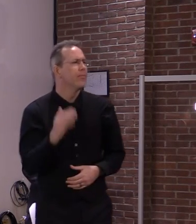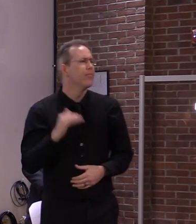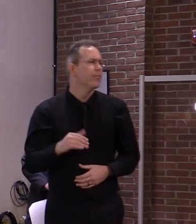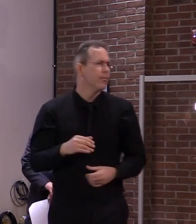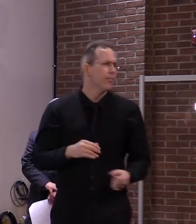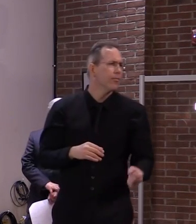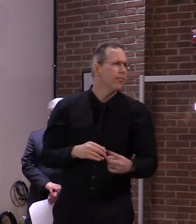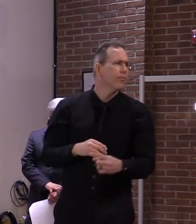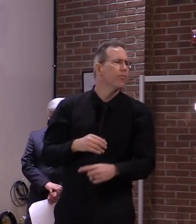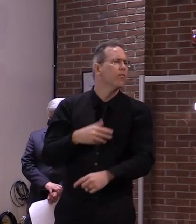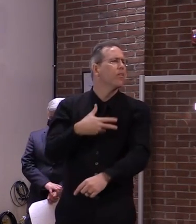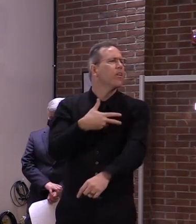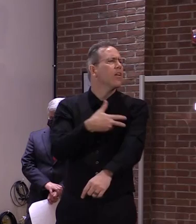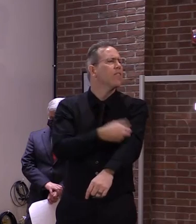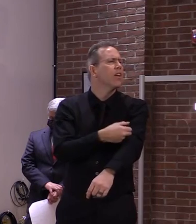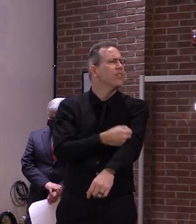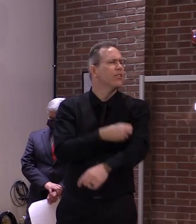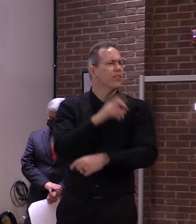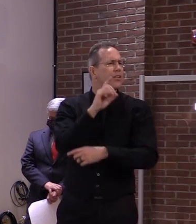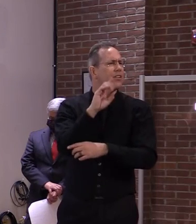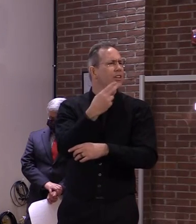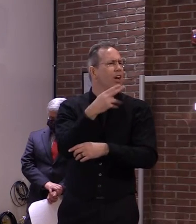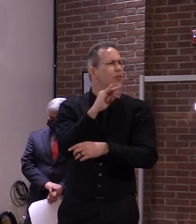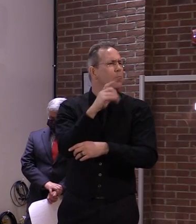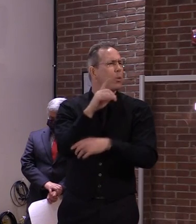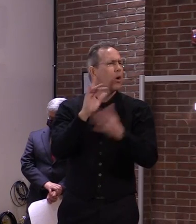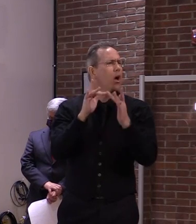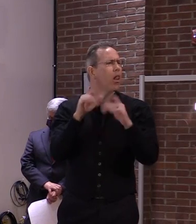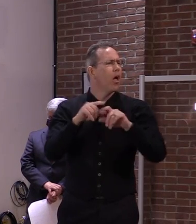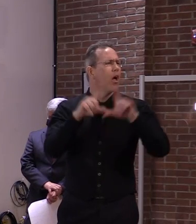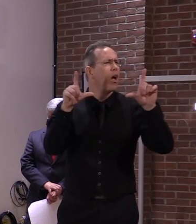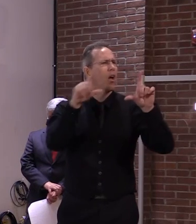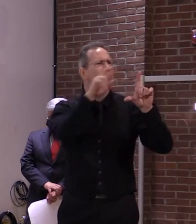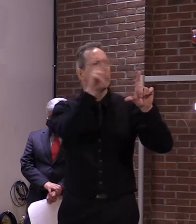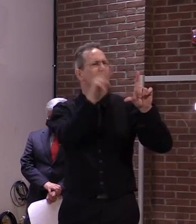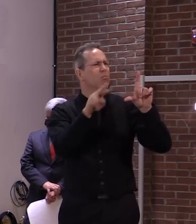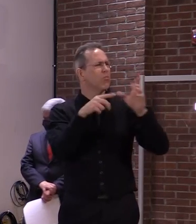does that reflect doses that are getting administered by Kinney now, and